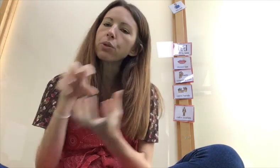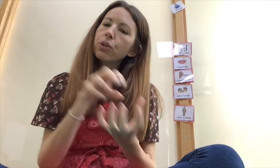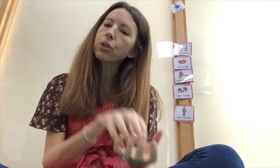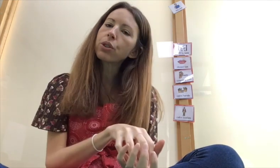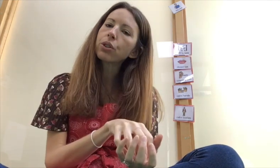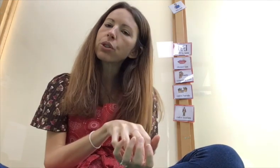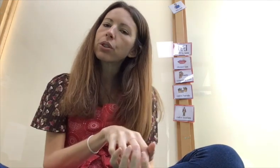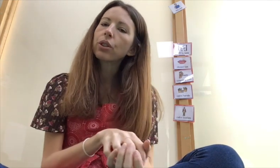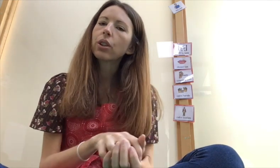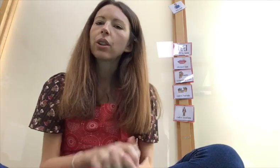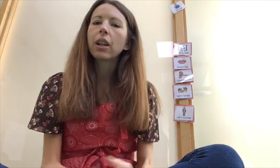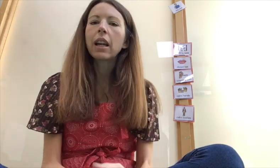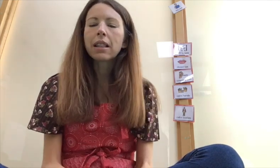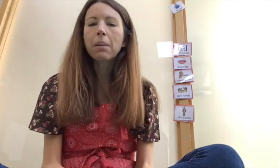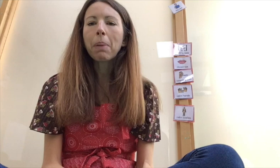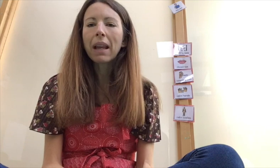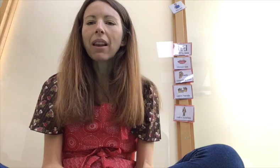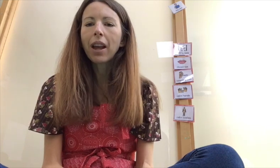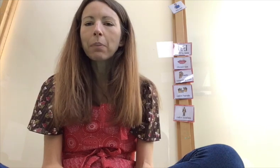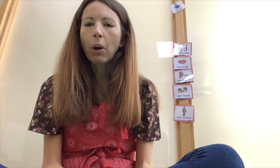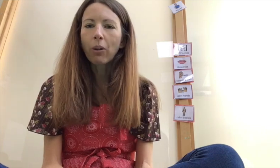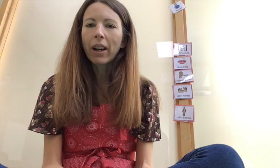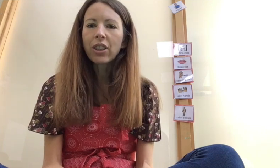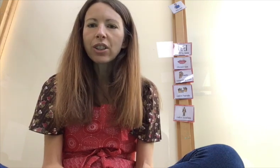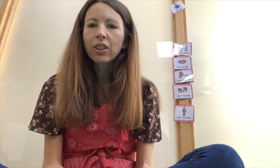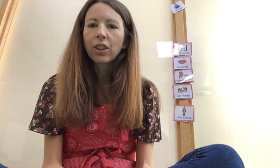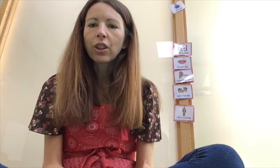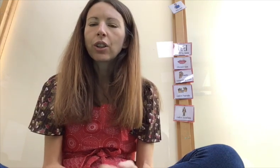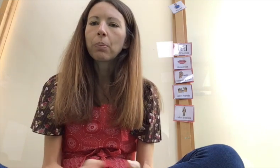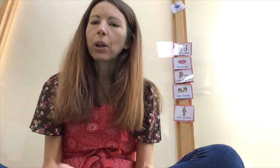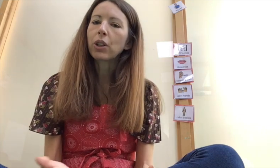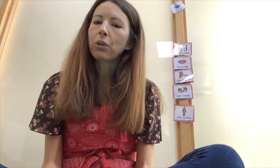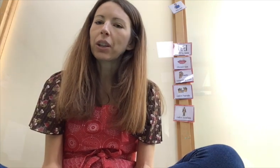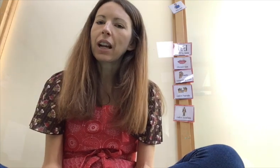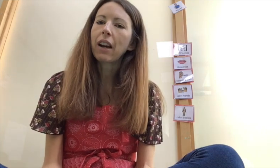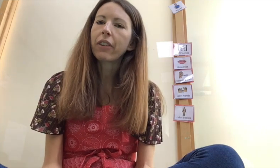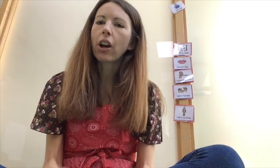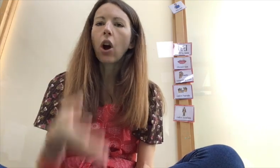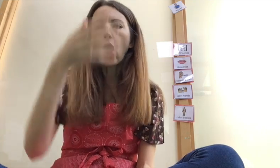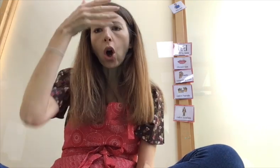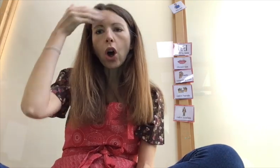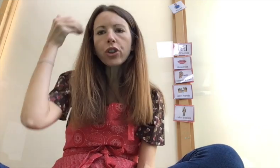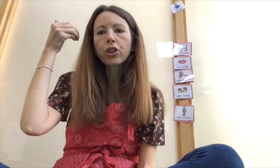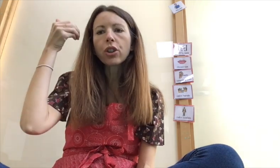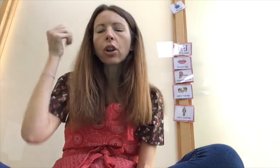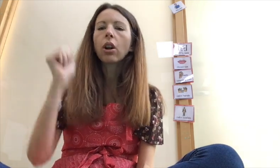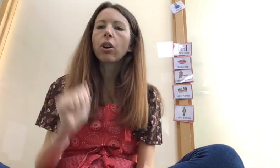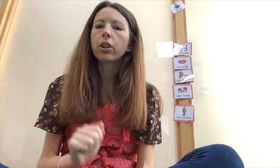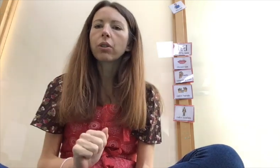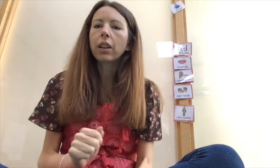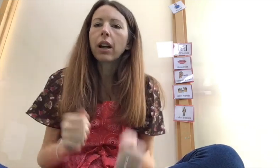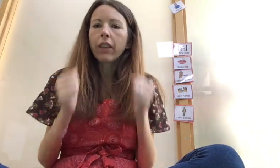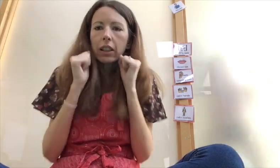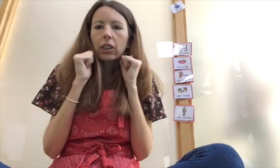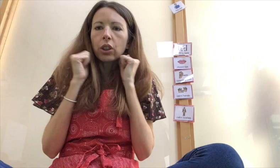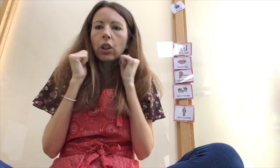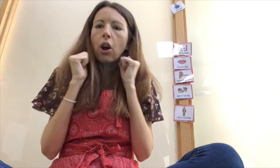Oats. It's a bit like porridge, but you can have it hot or you can have it